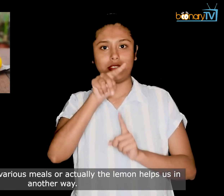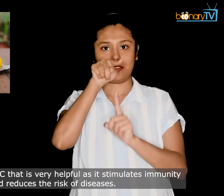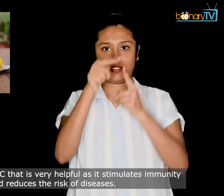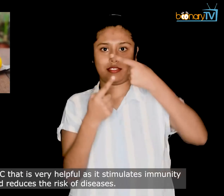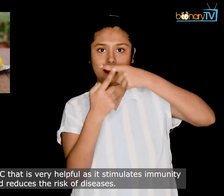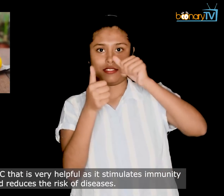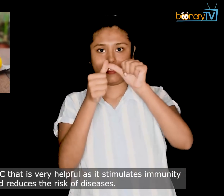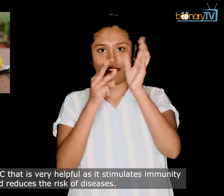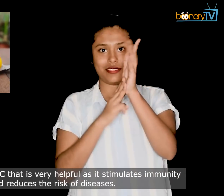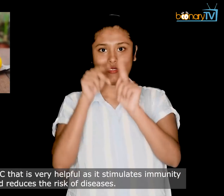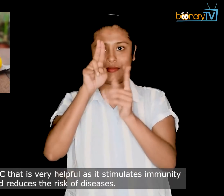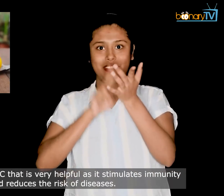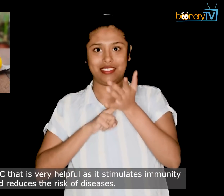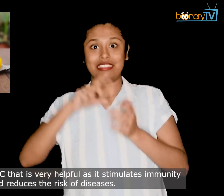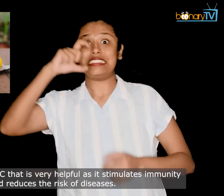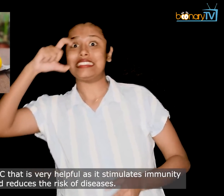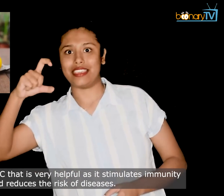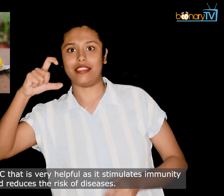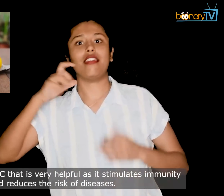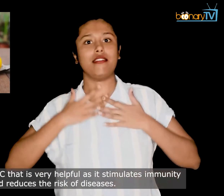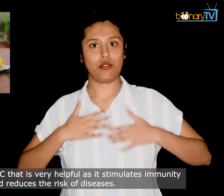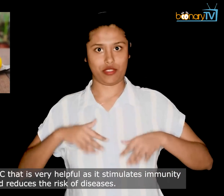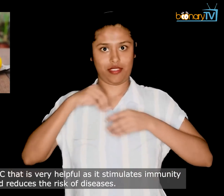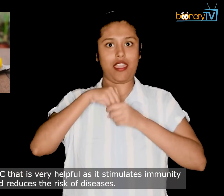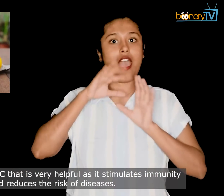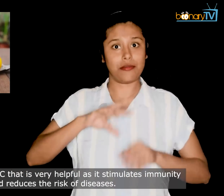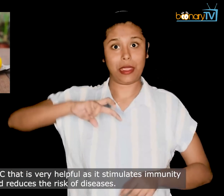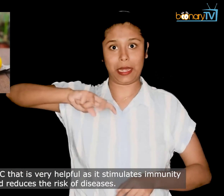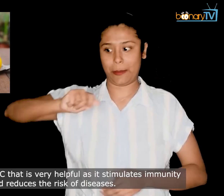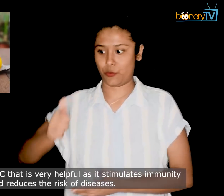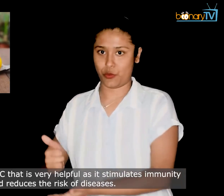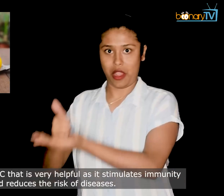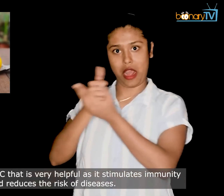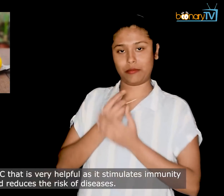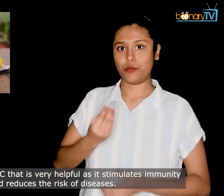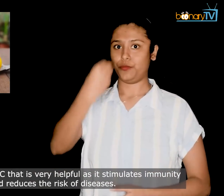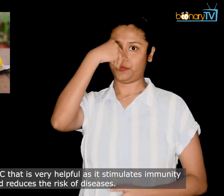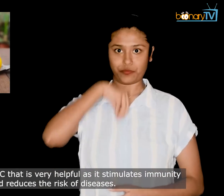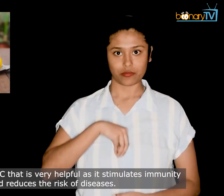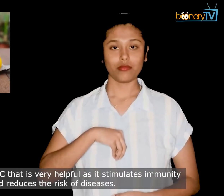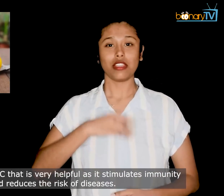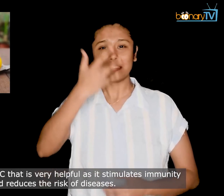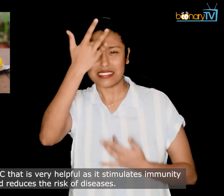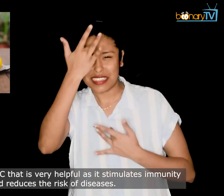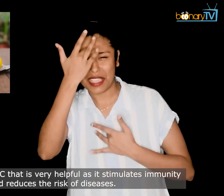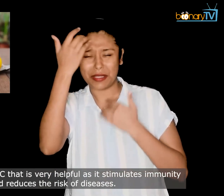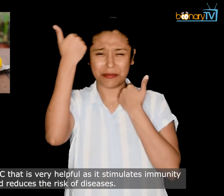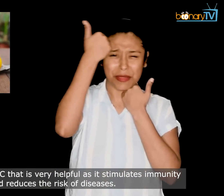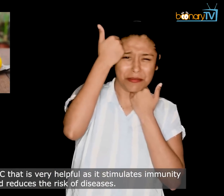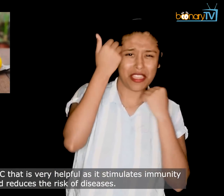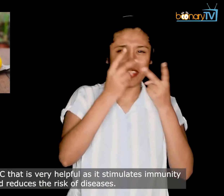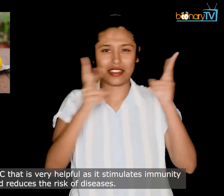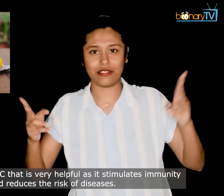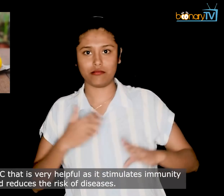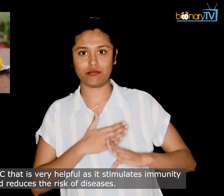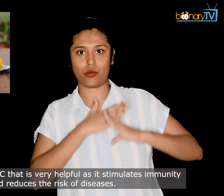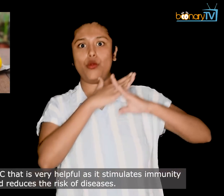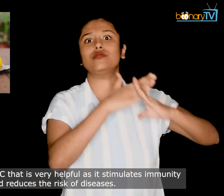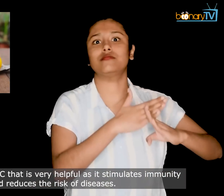It contains vitamin C that is very helpful as it stimulates immunity and